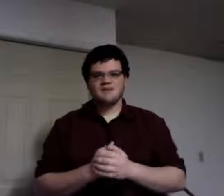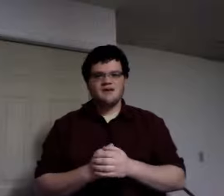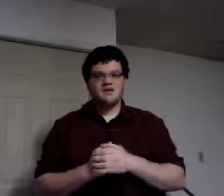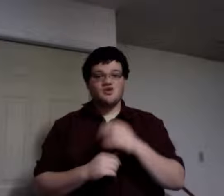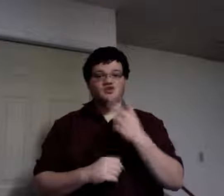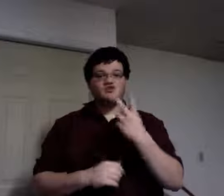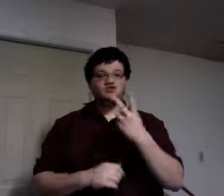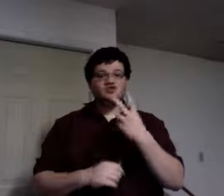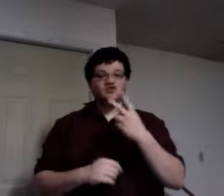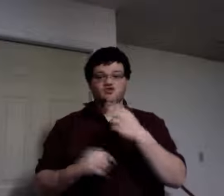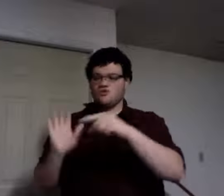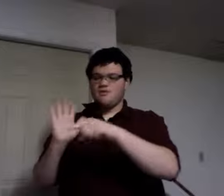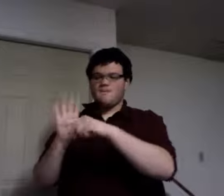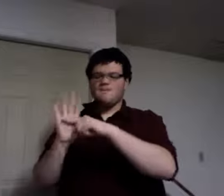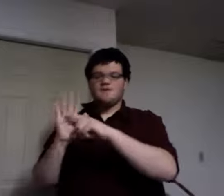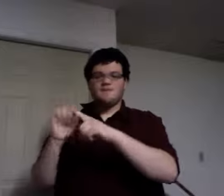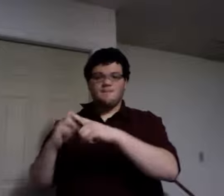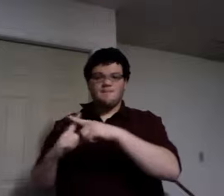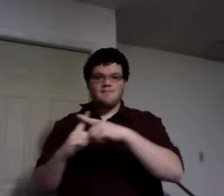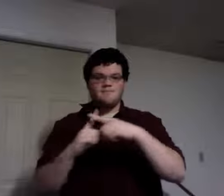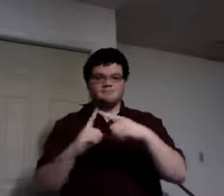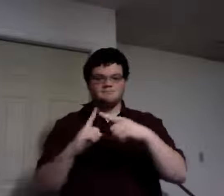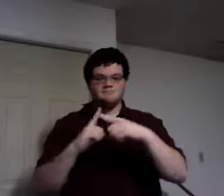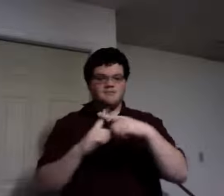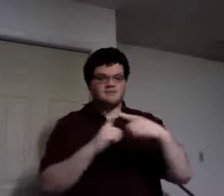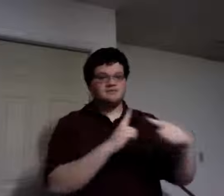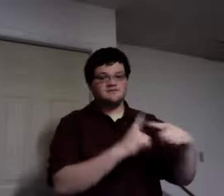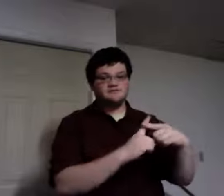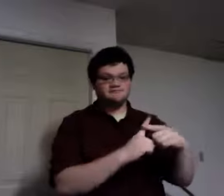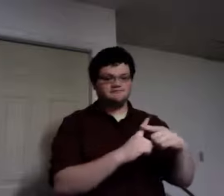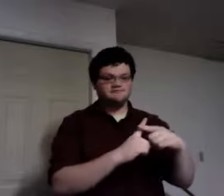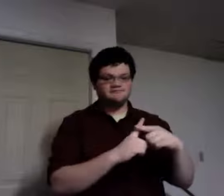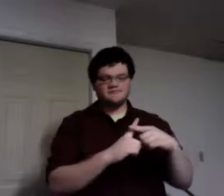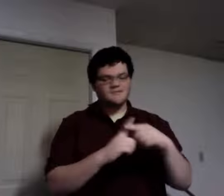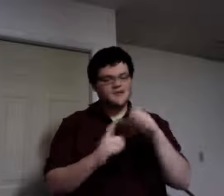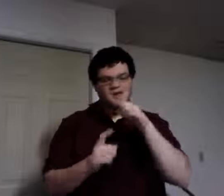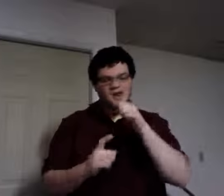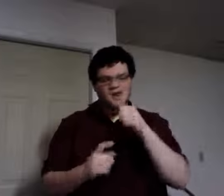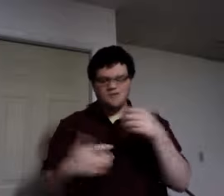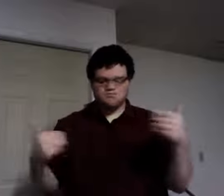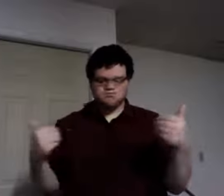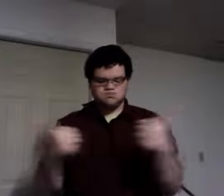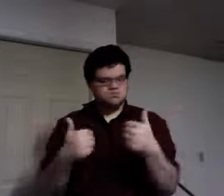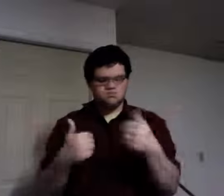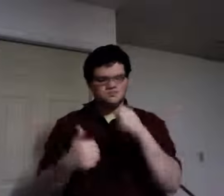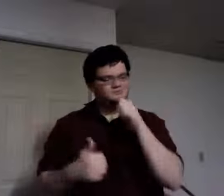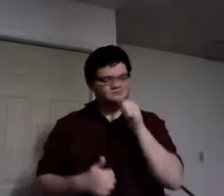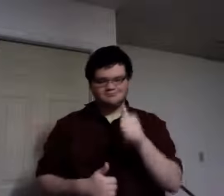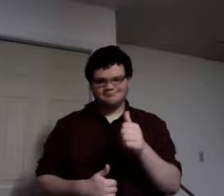anywhere near each other. But we do know from what we learned about the four forces that if they did get close enough to each